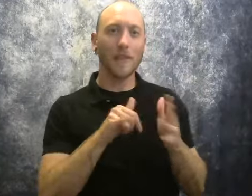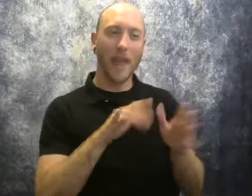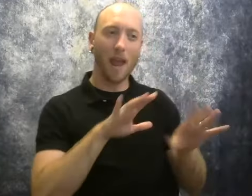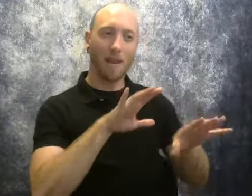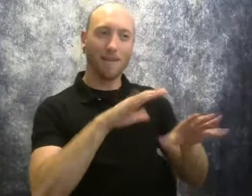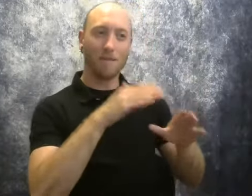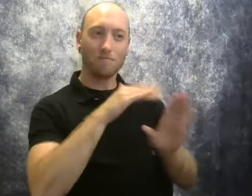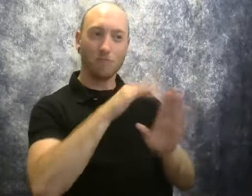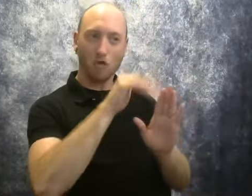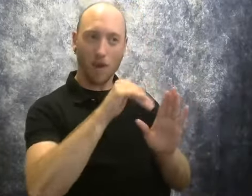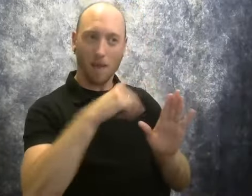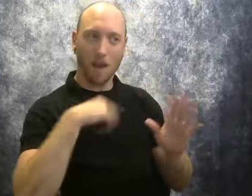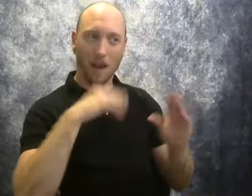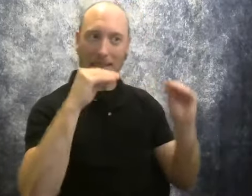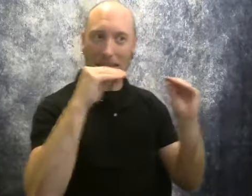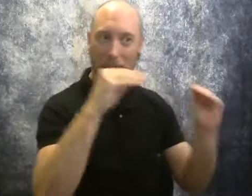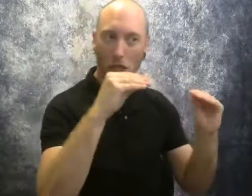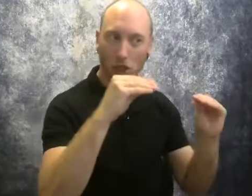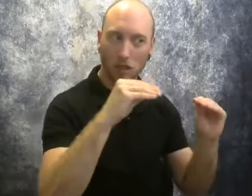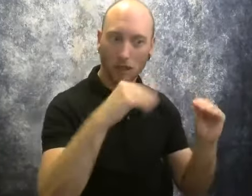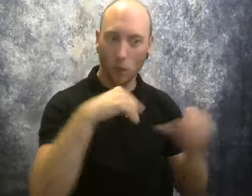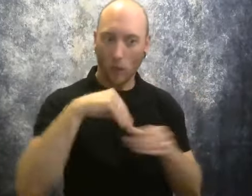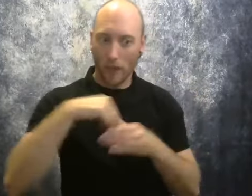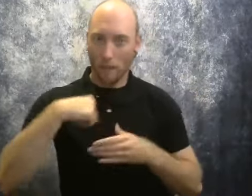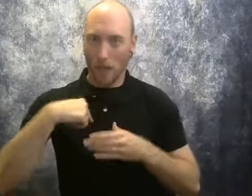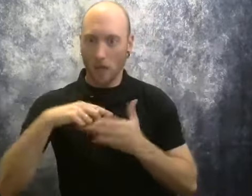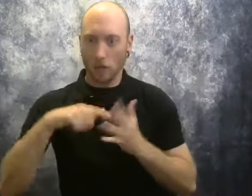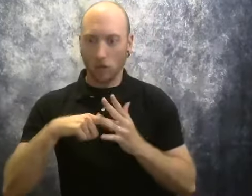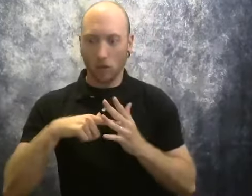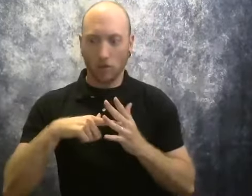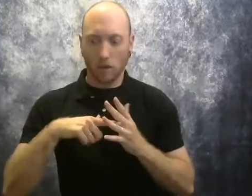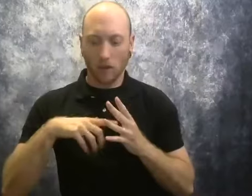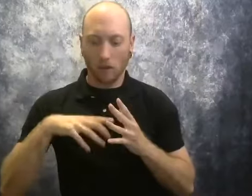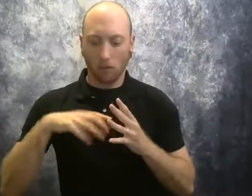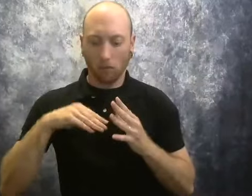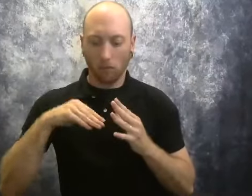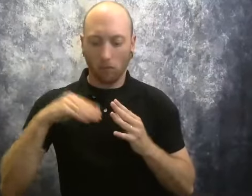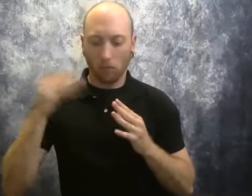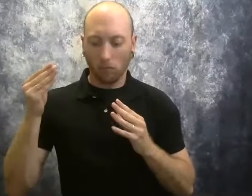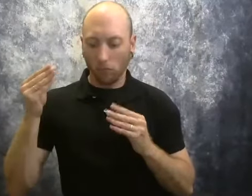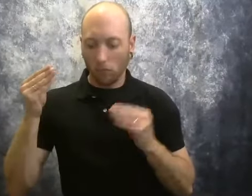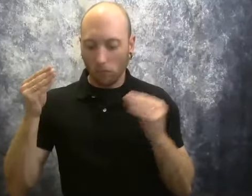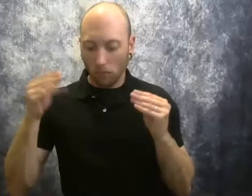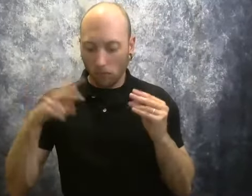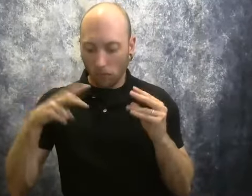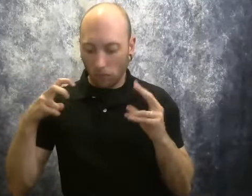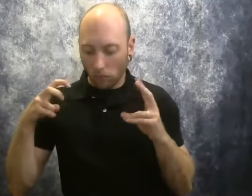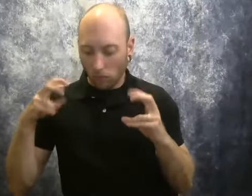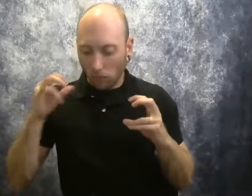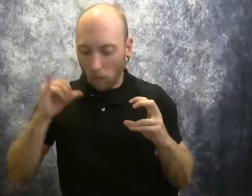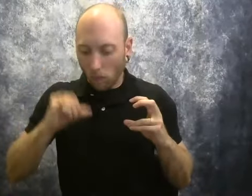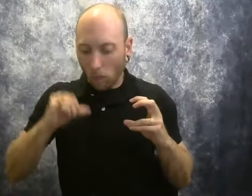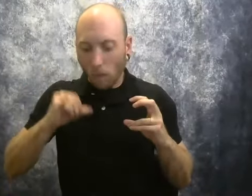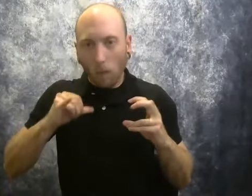started to lessen the shame, the feelings of it, in a way that mended. So through work,